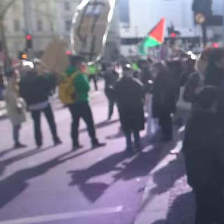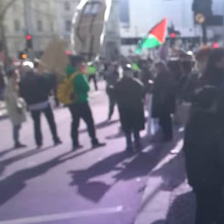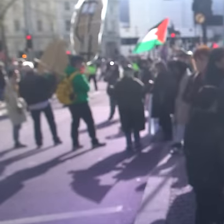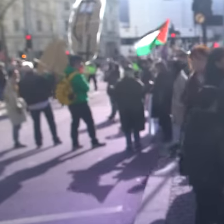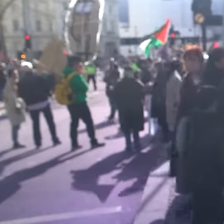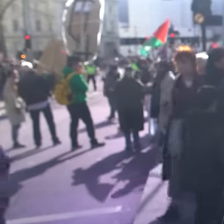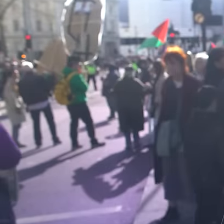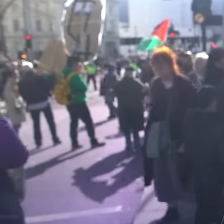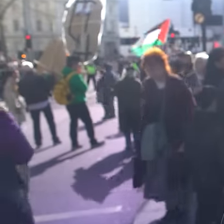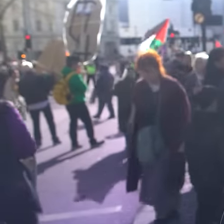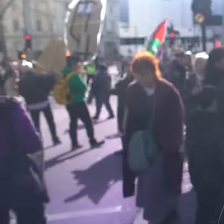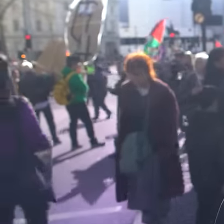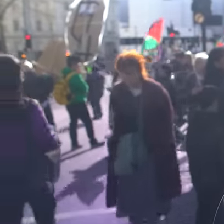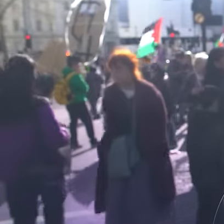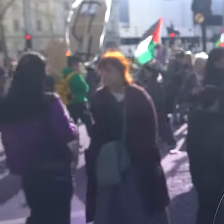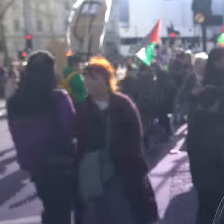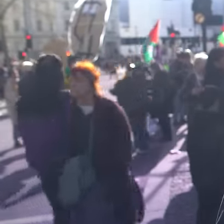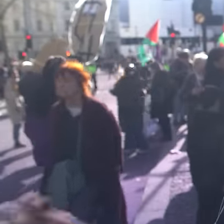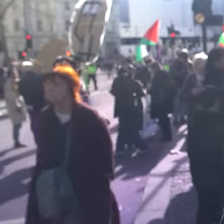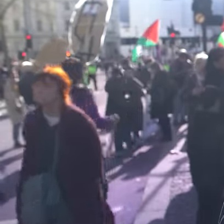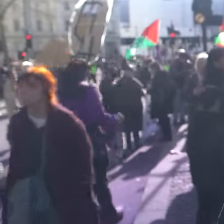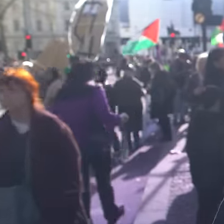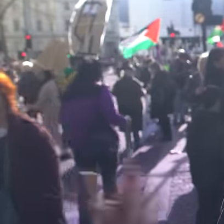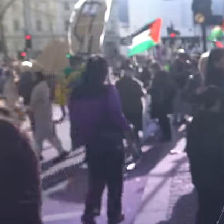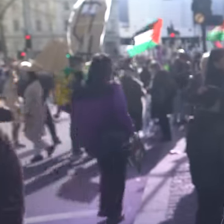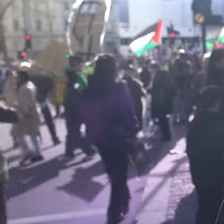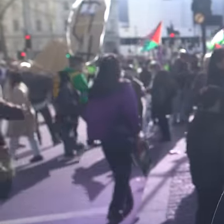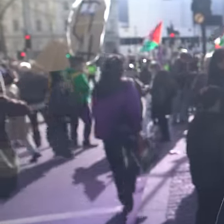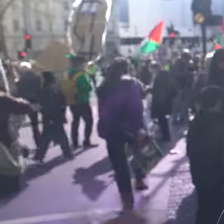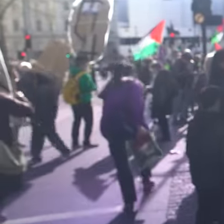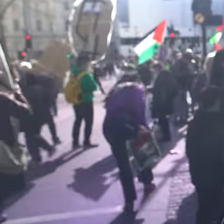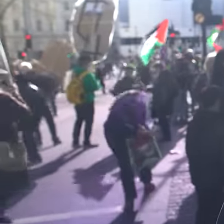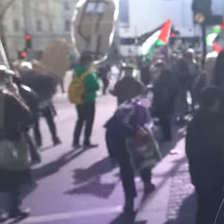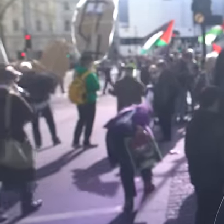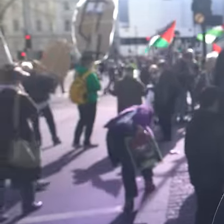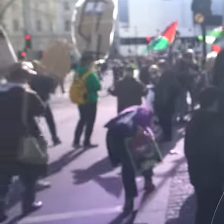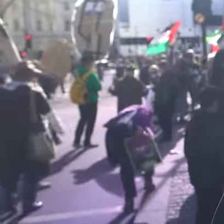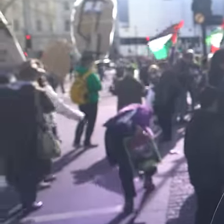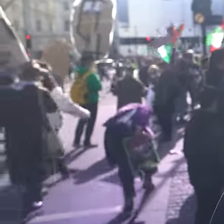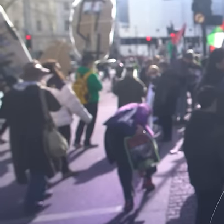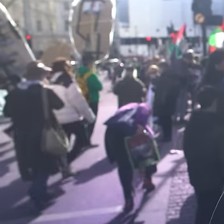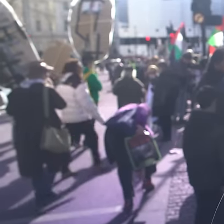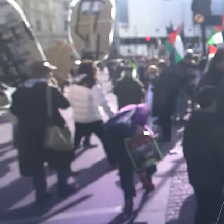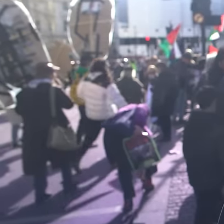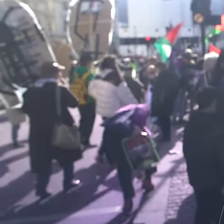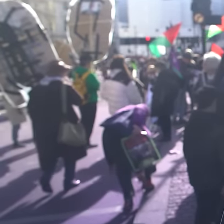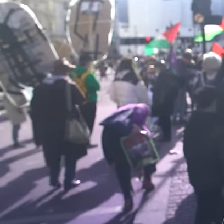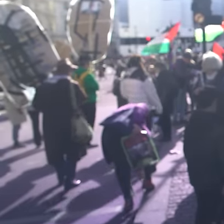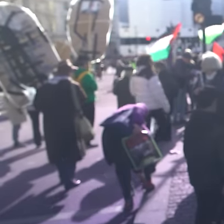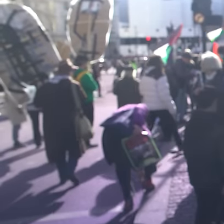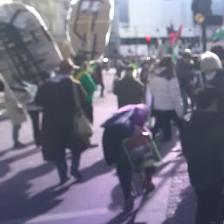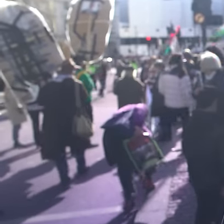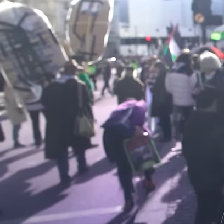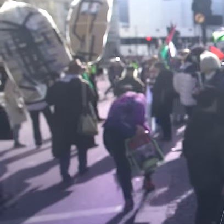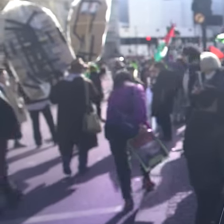The atmosphere here today is electric. The sun is out, which is a rare occurrence in London. But we really thought that